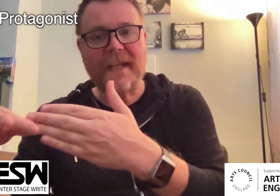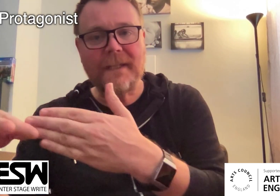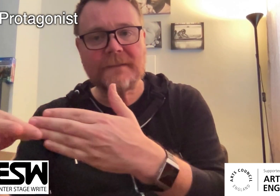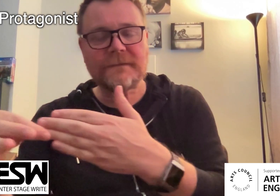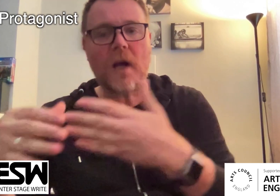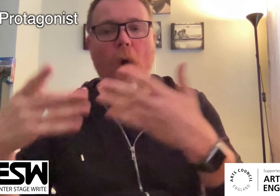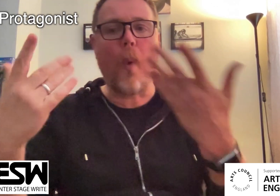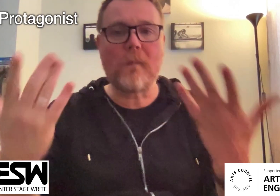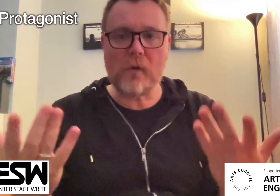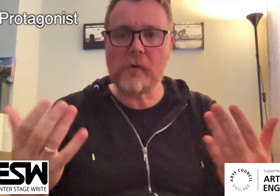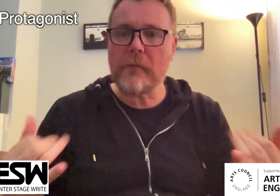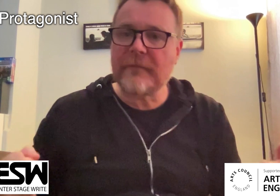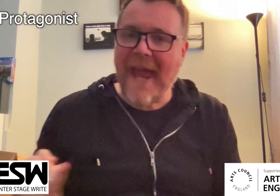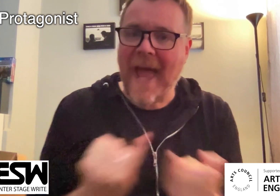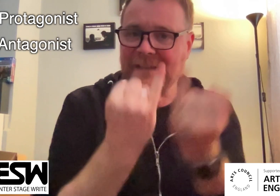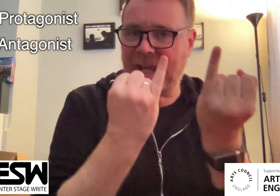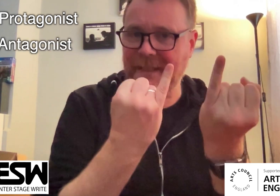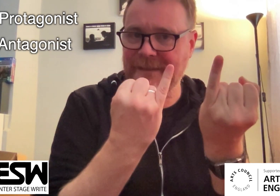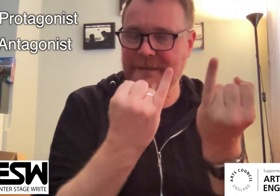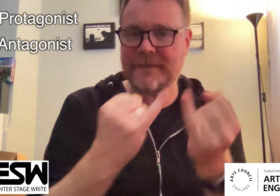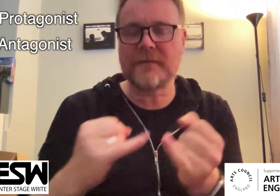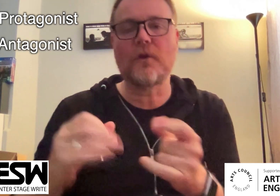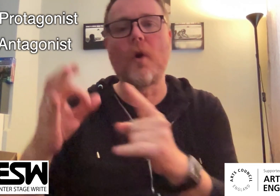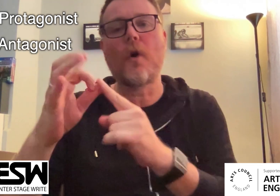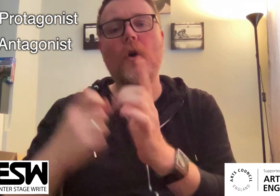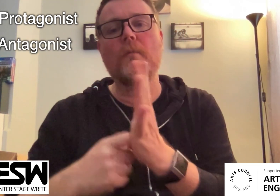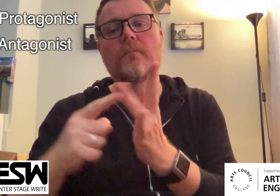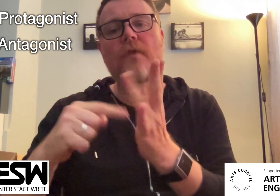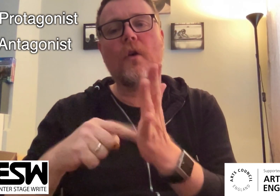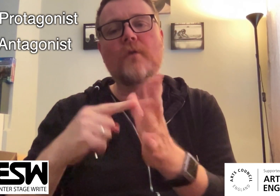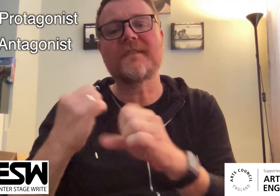protagonists or antagonist. So a protagonist